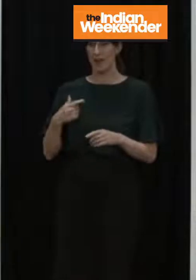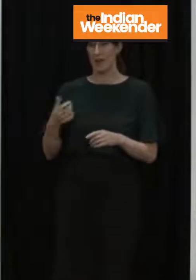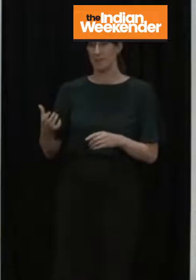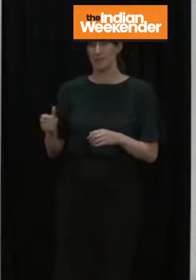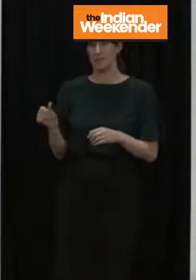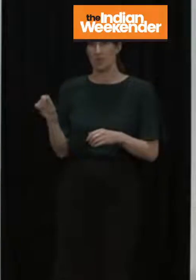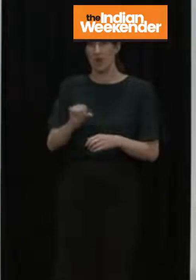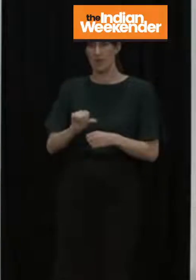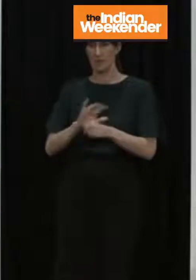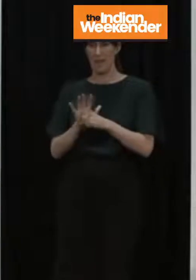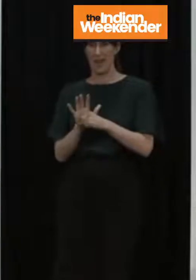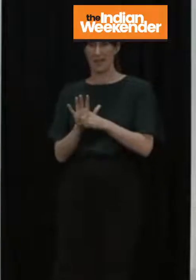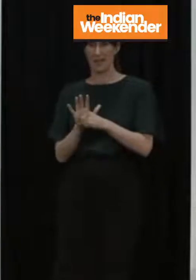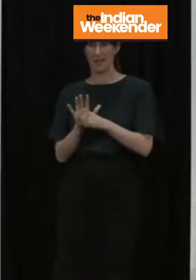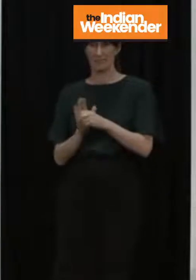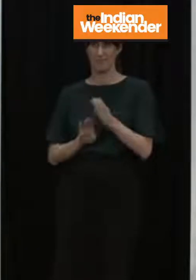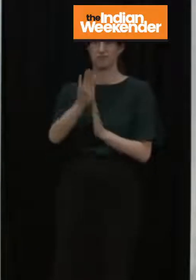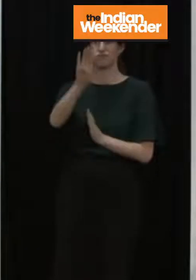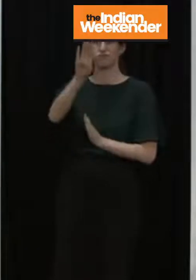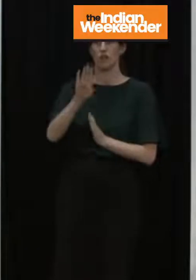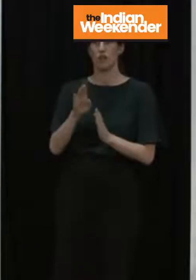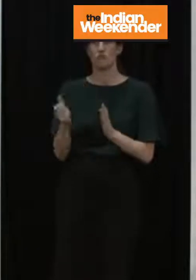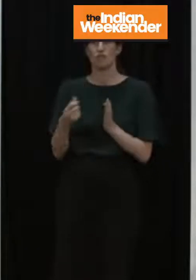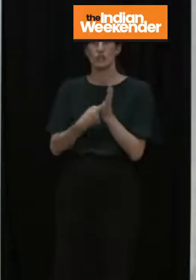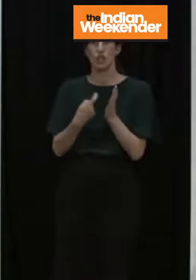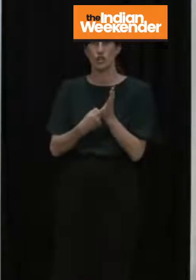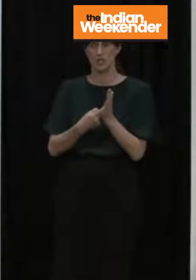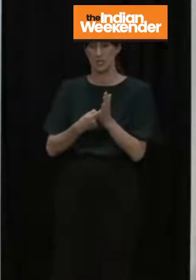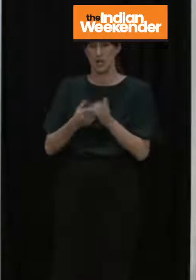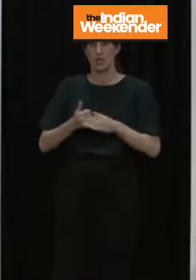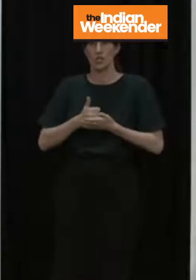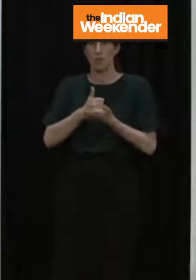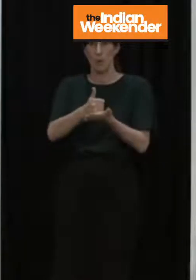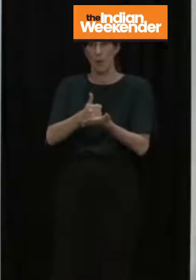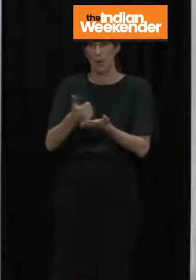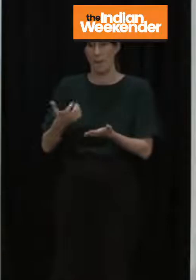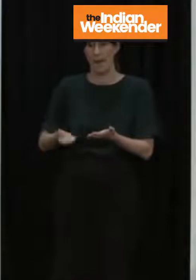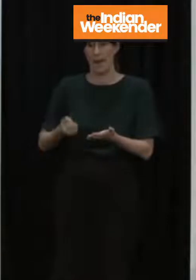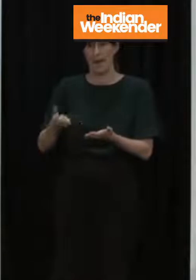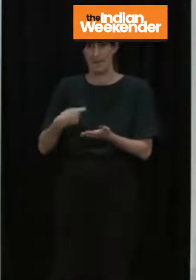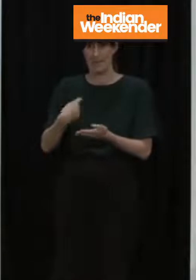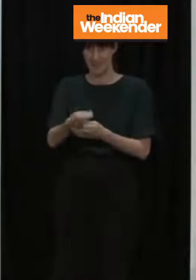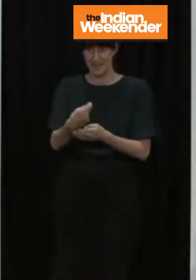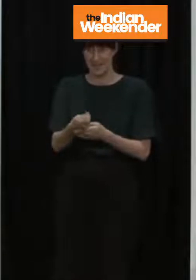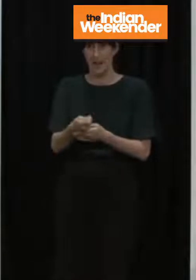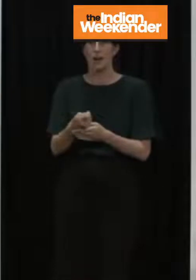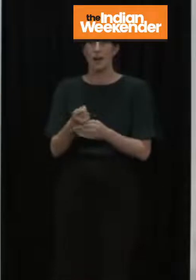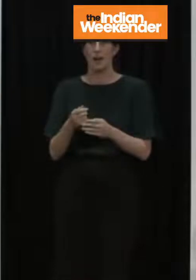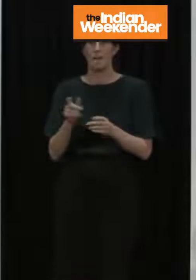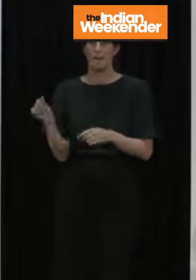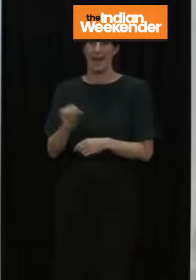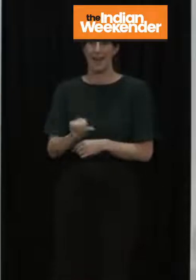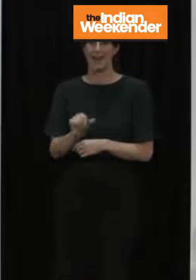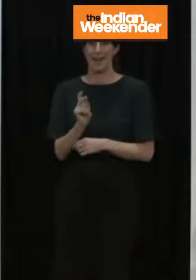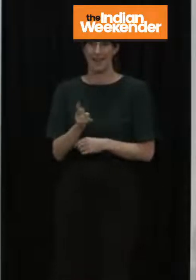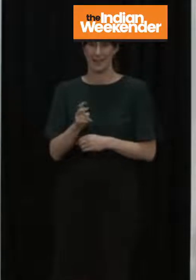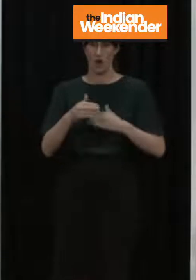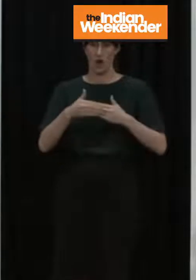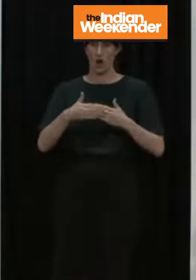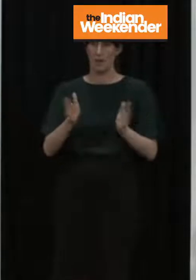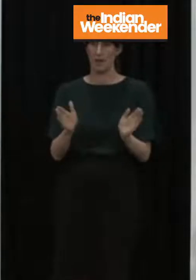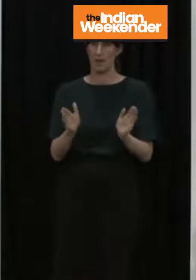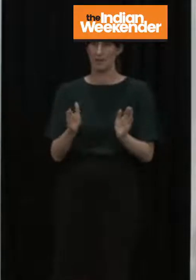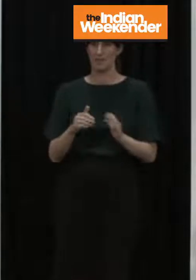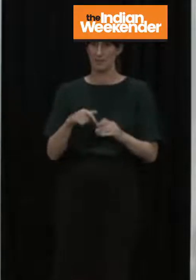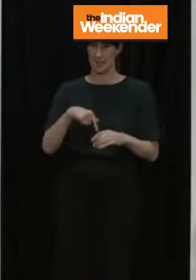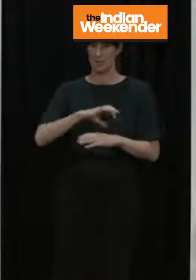Payment opened for applications this morning. This is the 2nd of the Resurgence Support Payments where we have doubled the rates. Again, even though